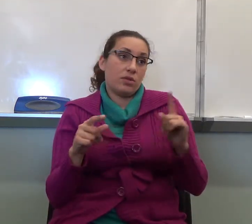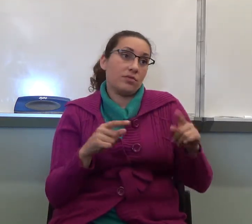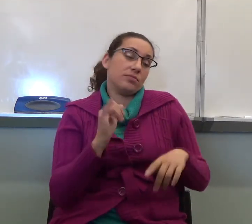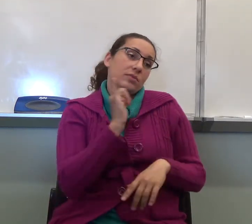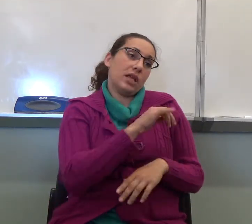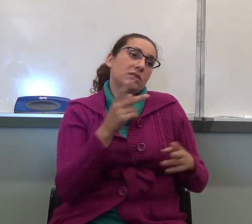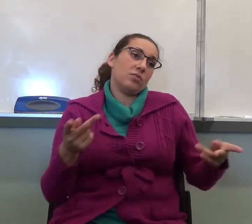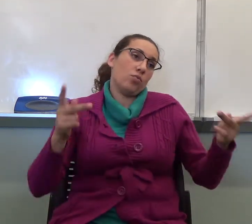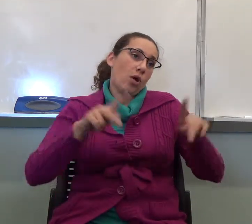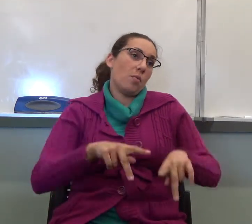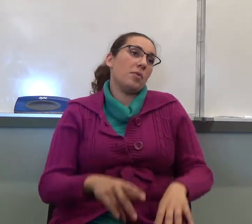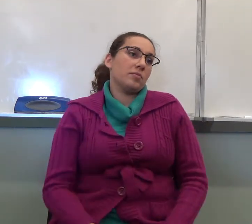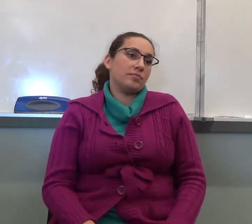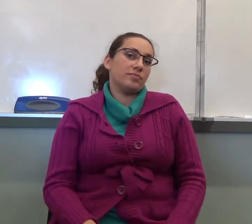probability, 3/13.